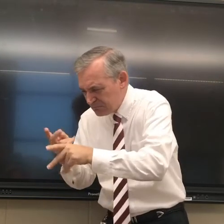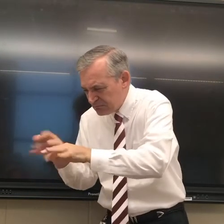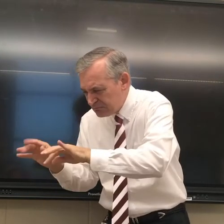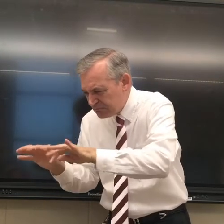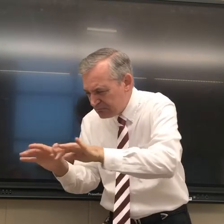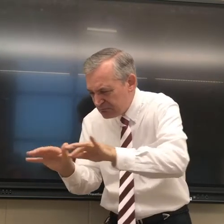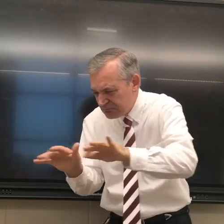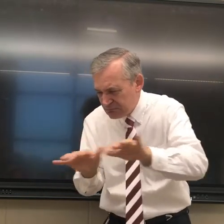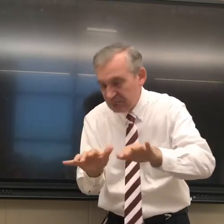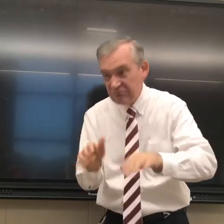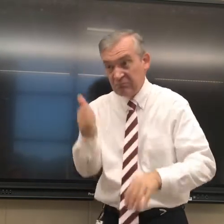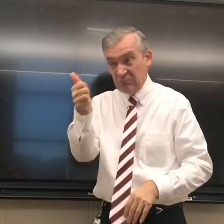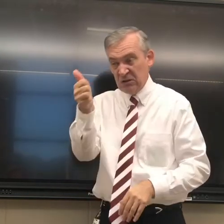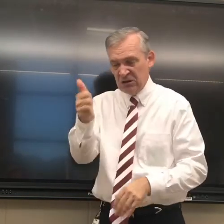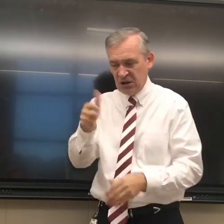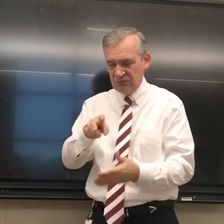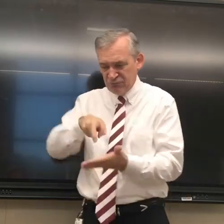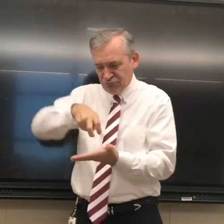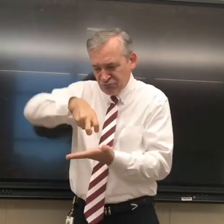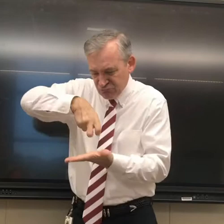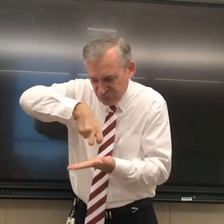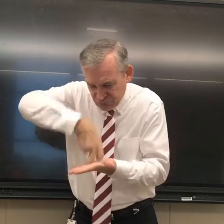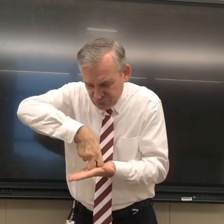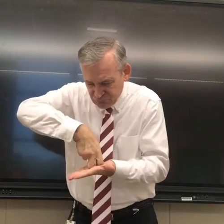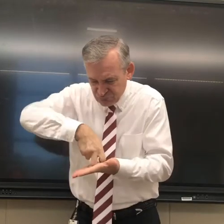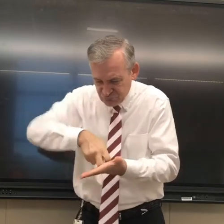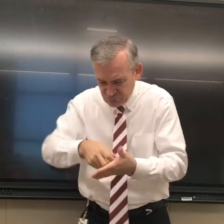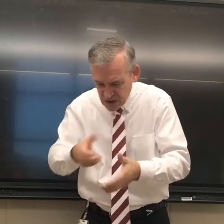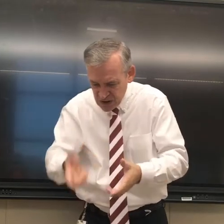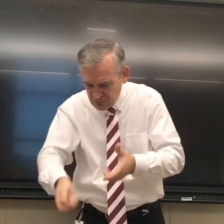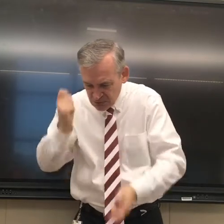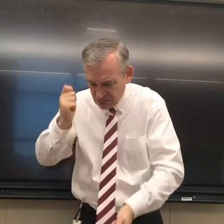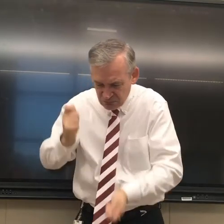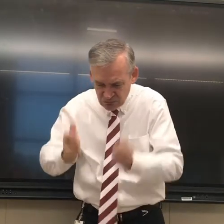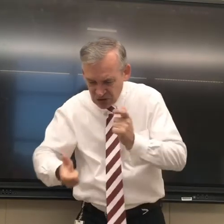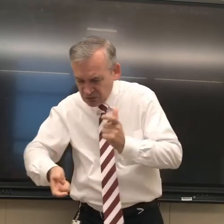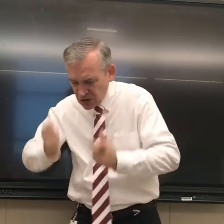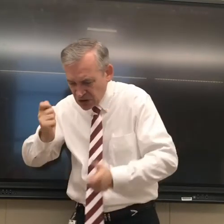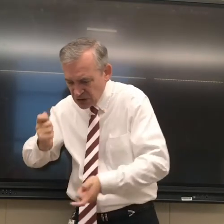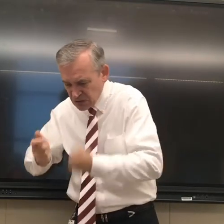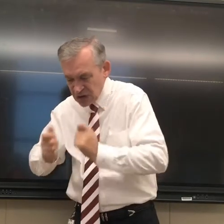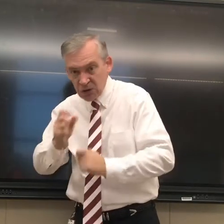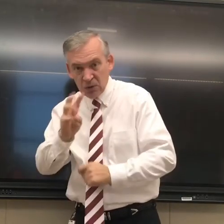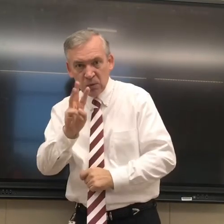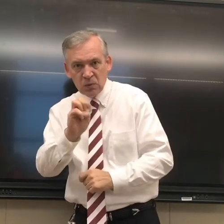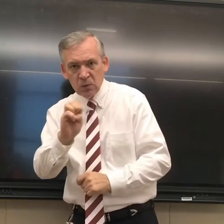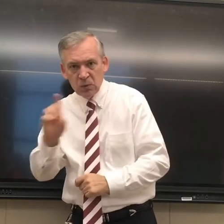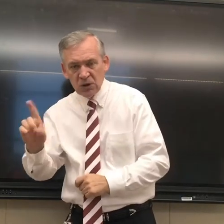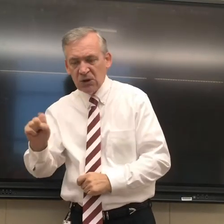Down on her creaky knees, weeding and cultivating and arranging.